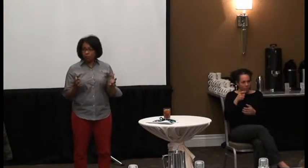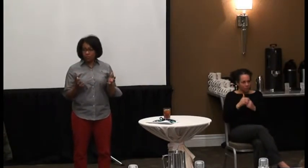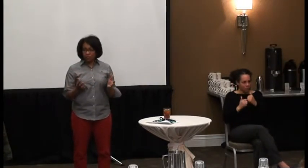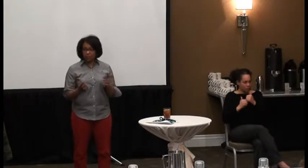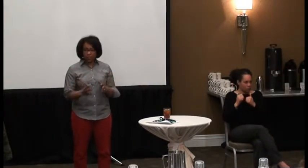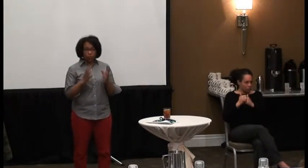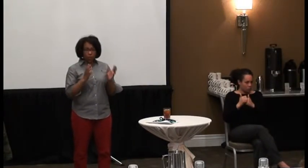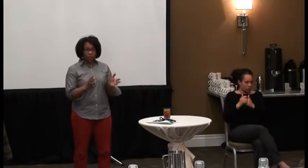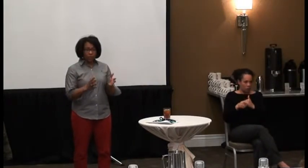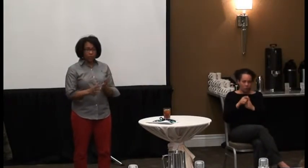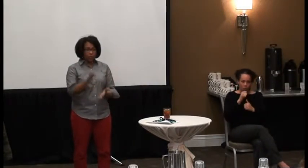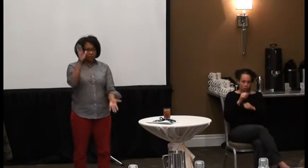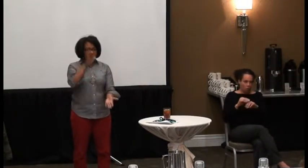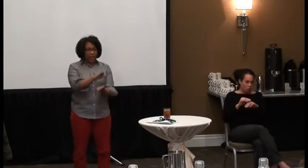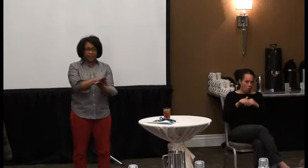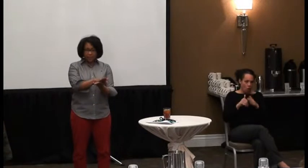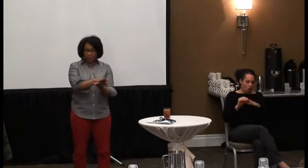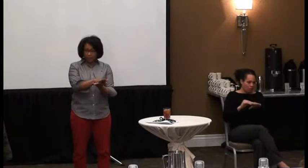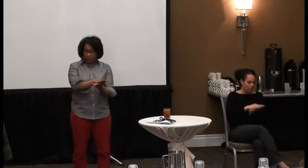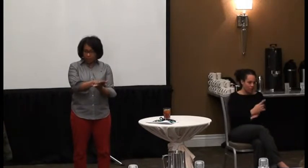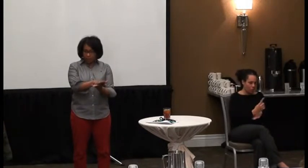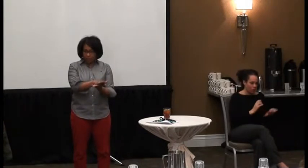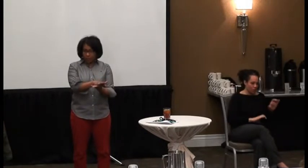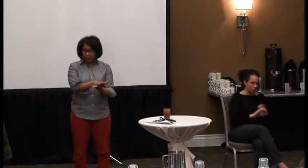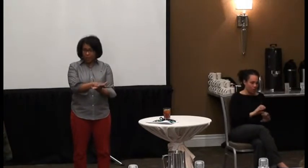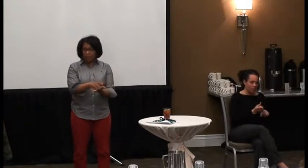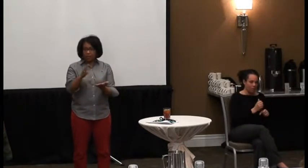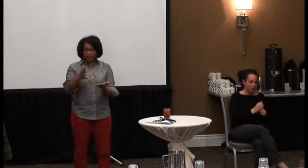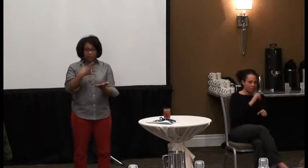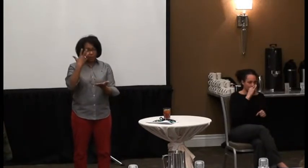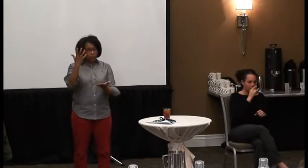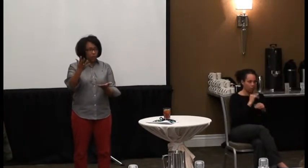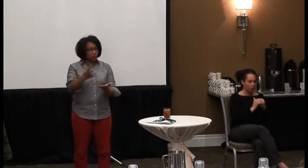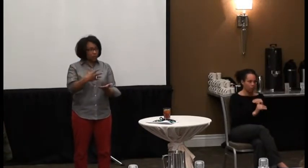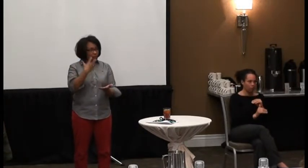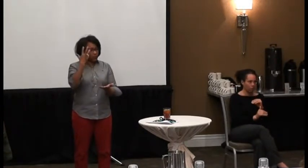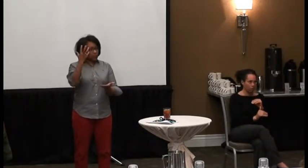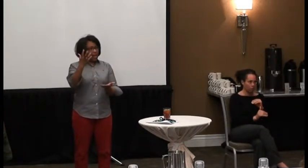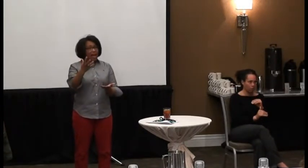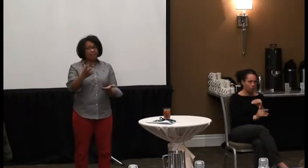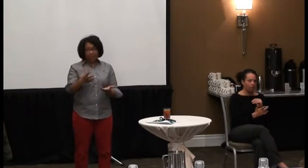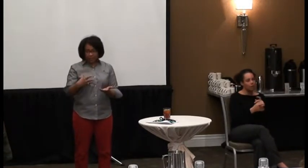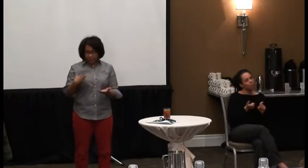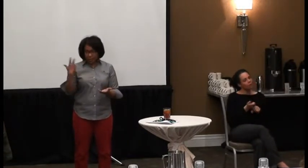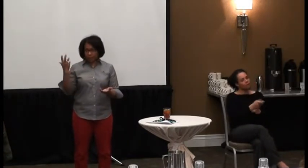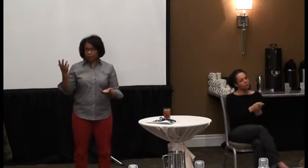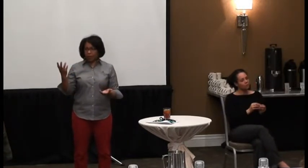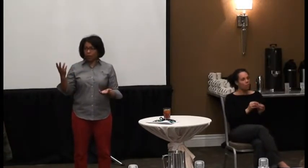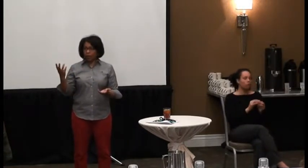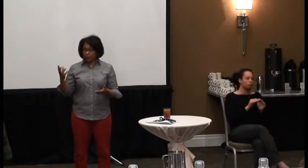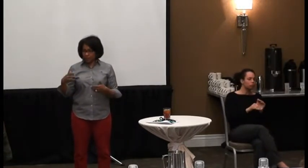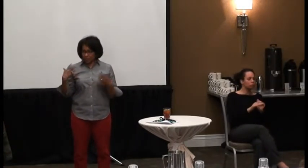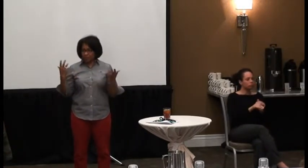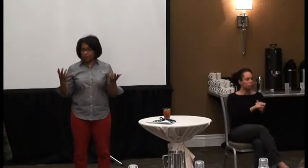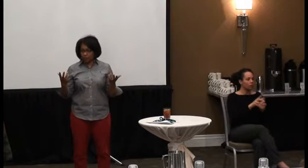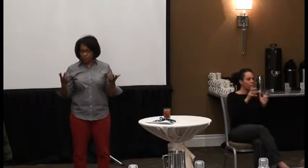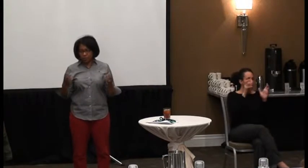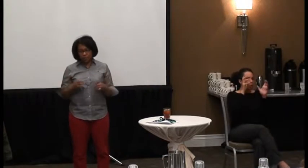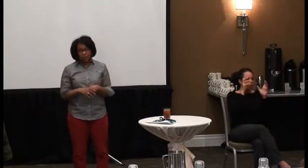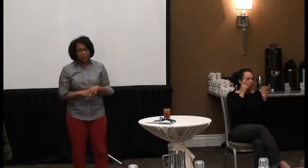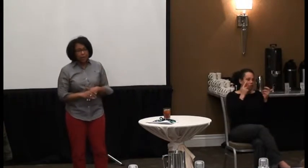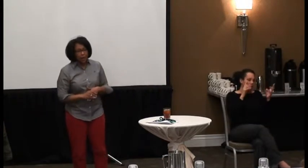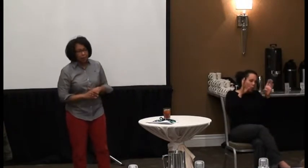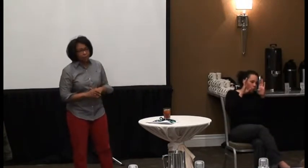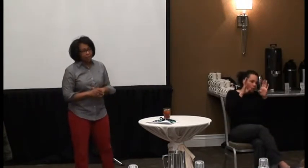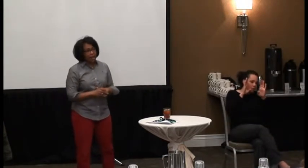not all just affect one chemical that flattens a kid, okay? It gives them a little bit of affect and alertness and